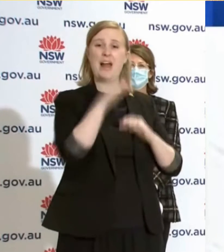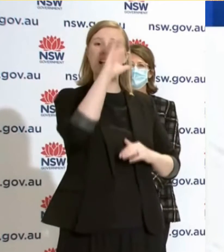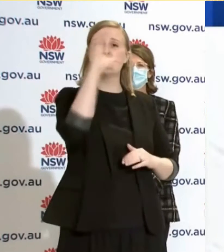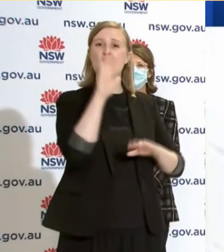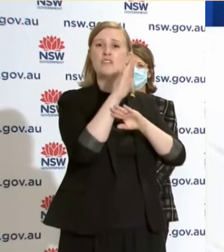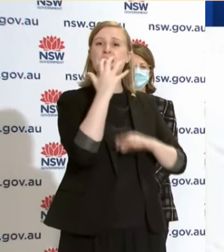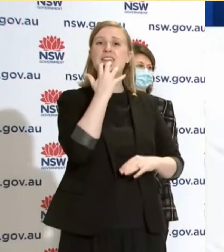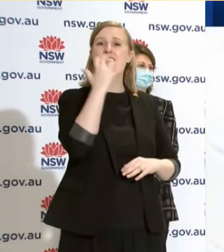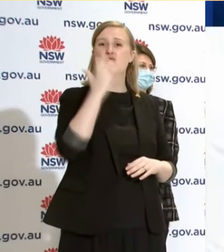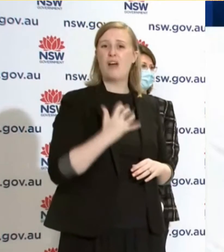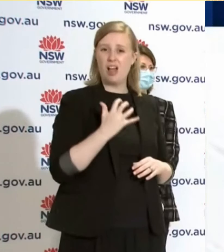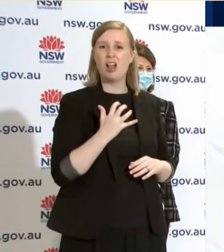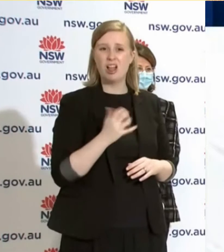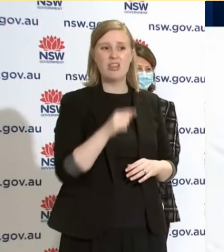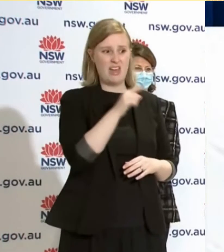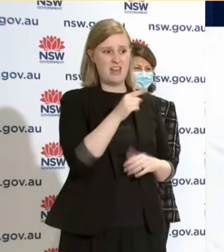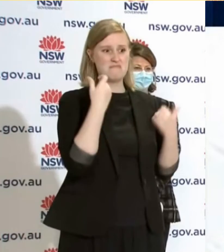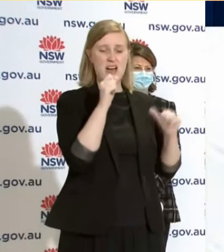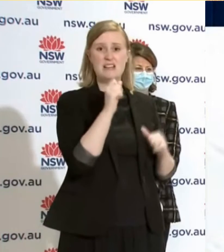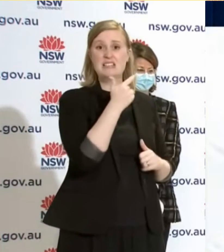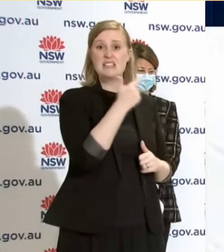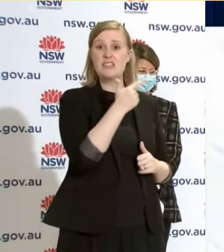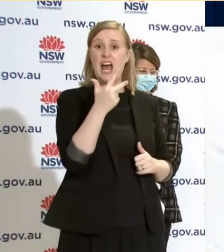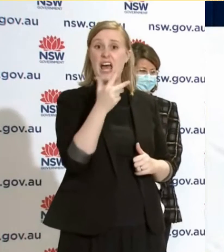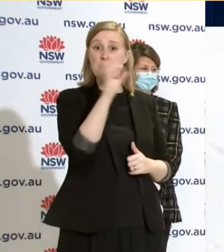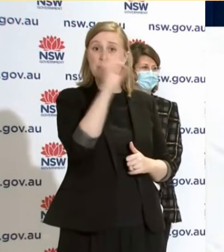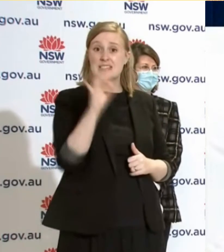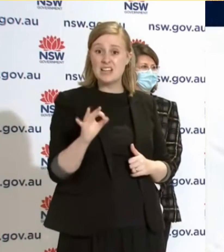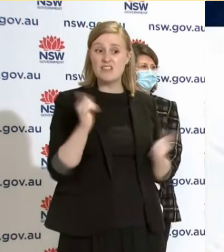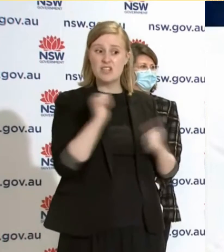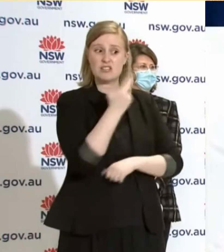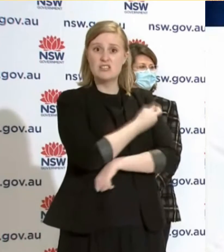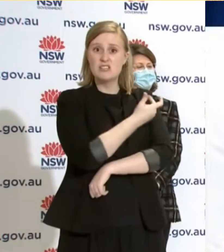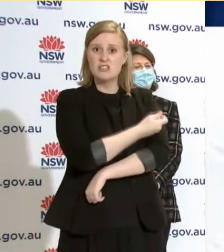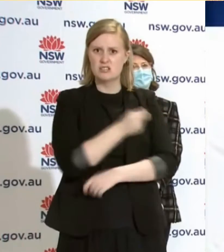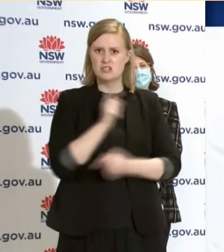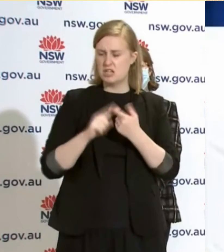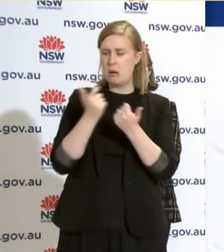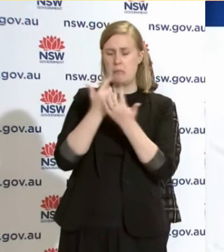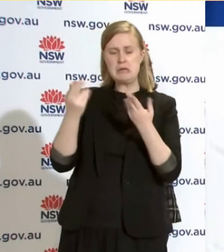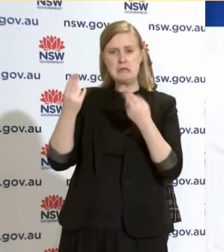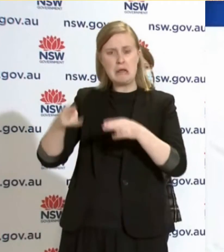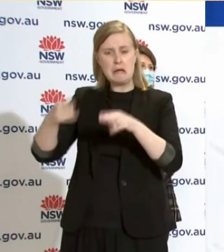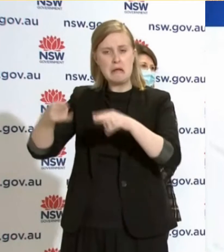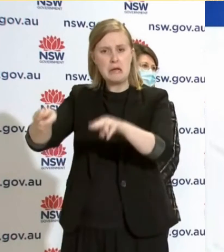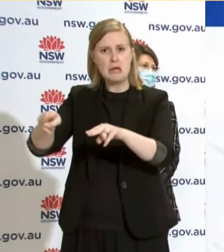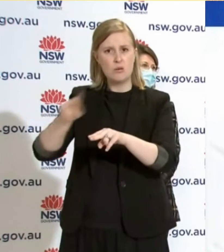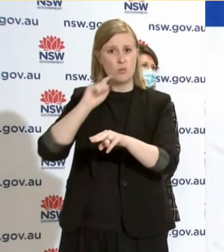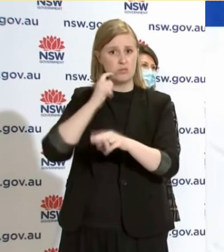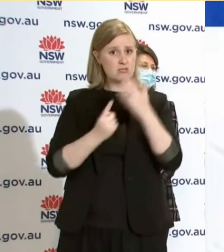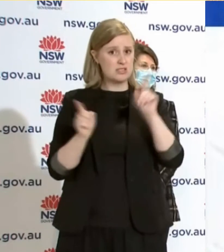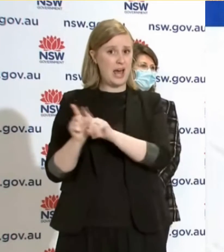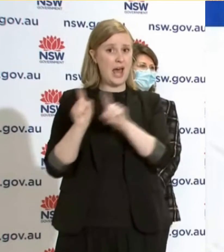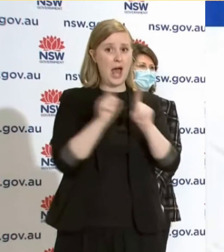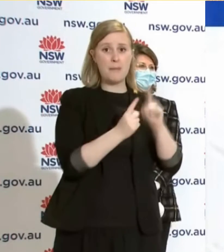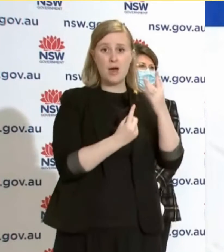78% coverage. Oh, look, we would never ever put a number on anything like that. Obviously, our first and foremost priority is to